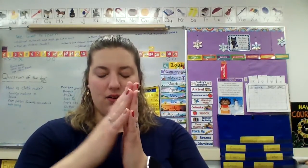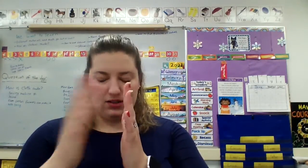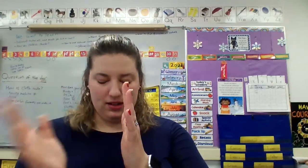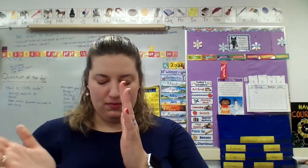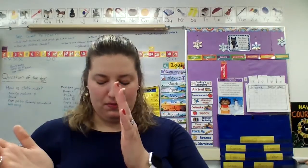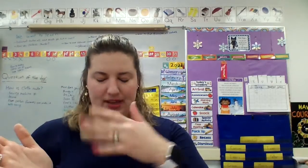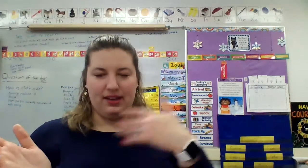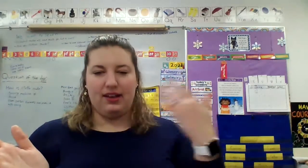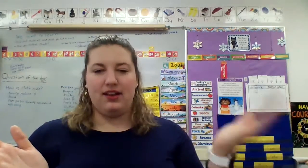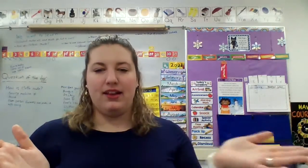Pillow, pillow.